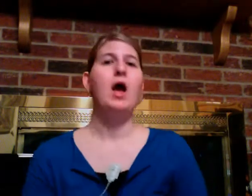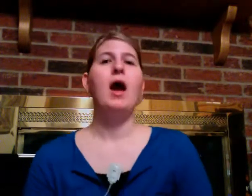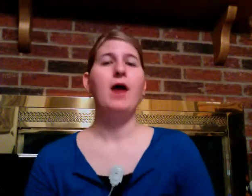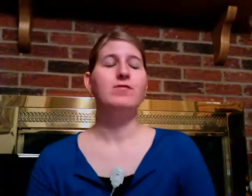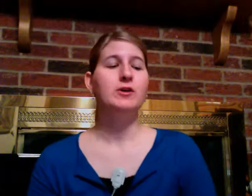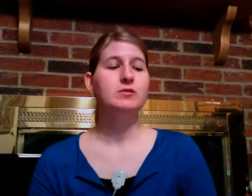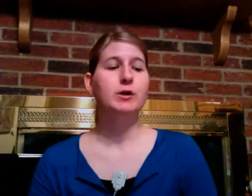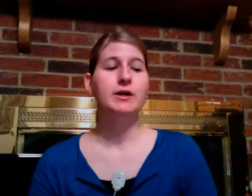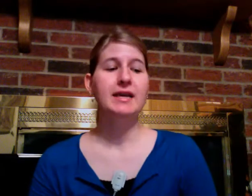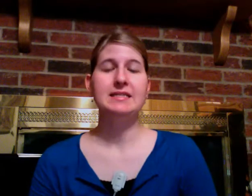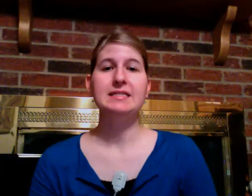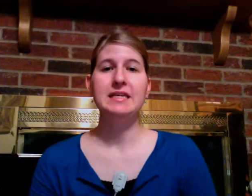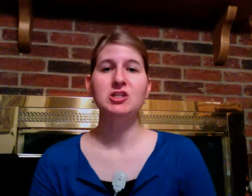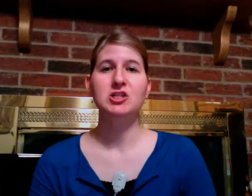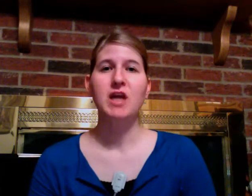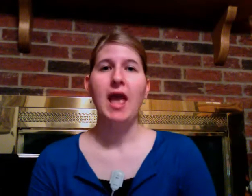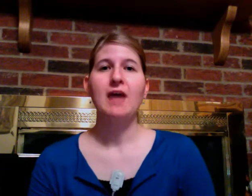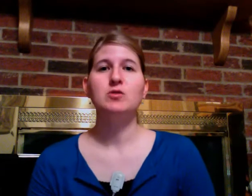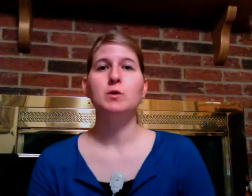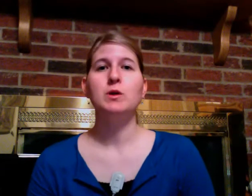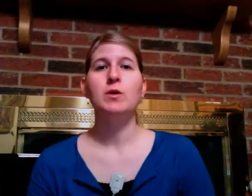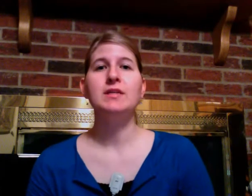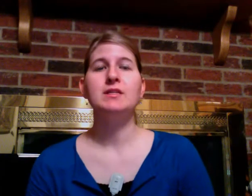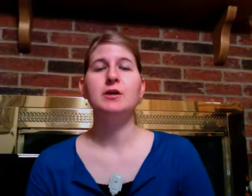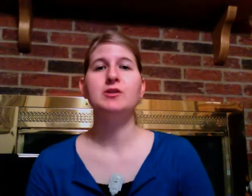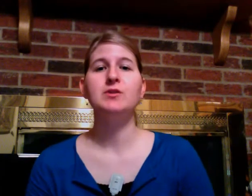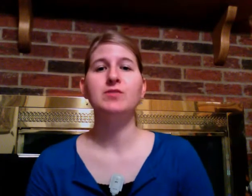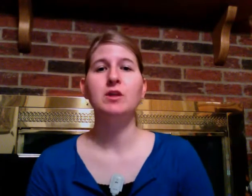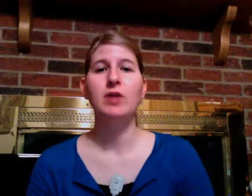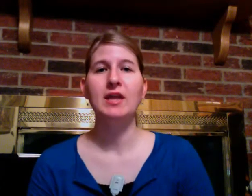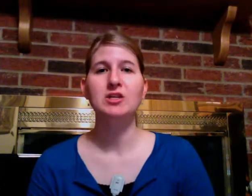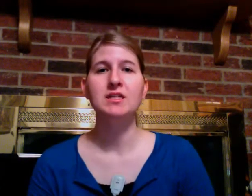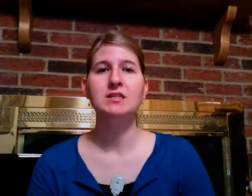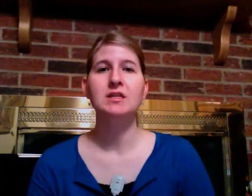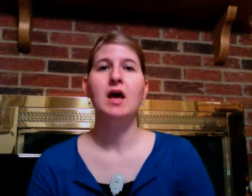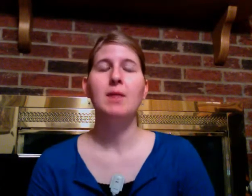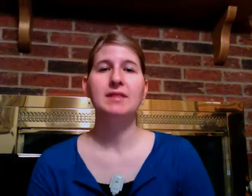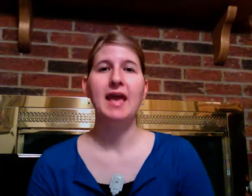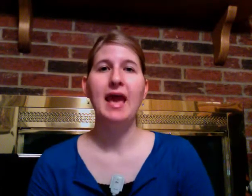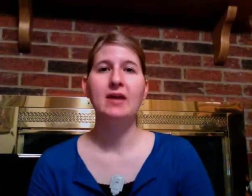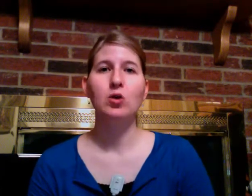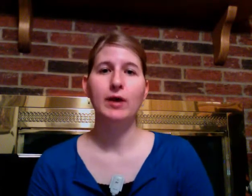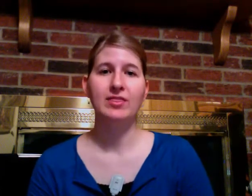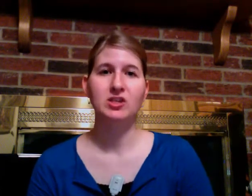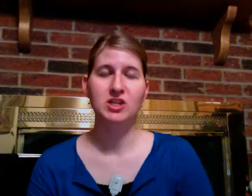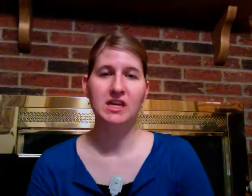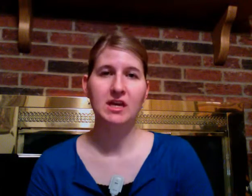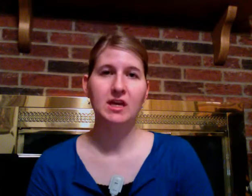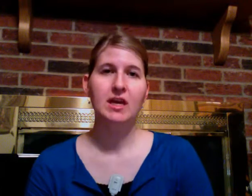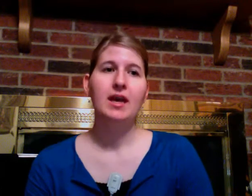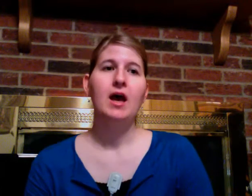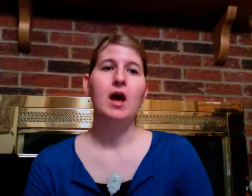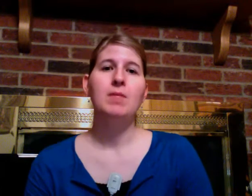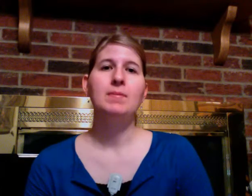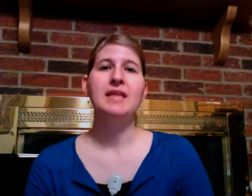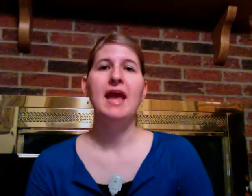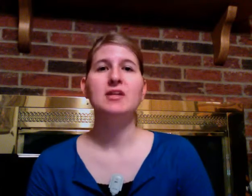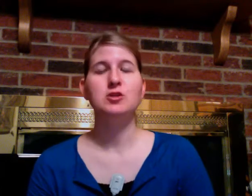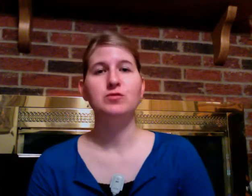Our first word is teach. As you will notice, there are two different locations, up at the head or at the cheek. Up at the head is used for a